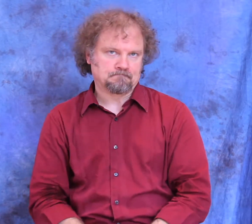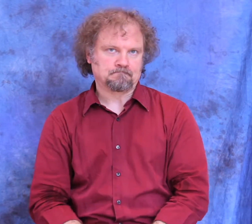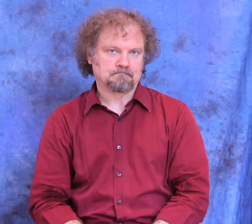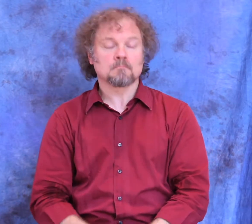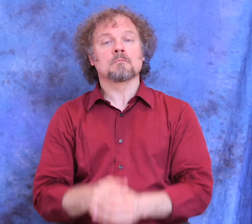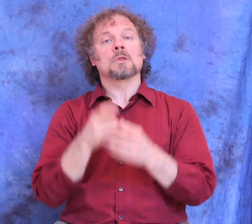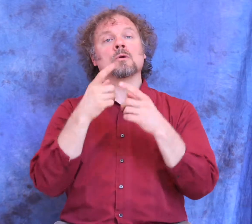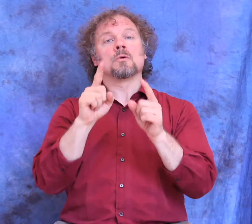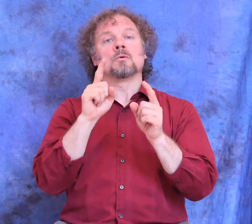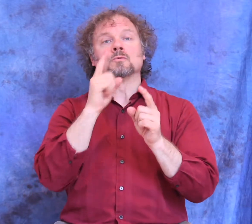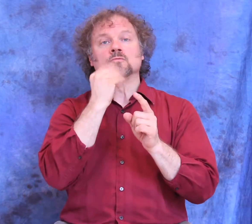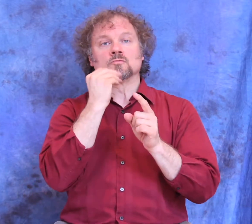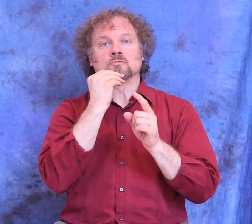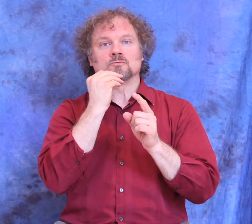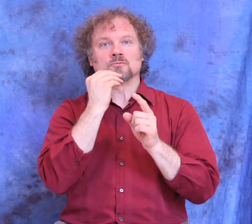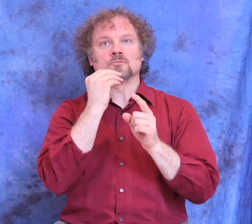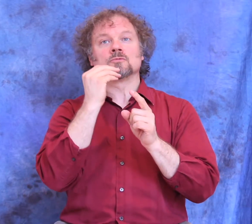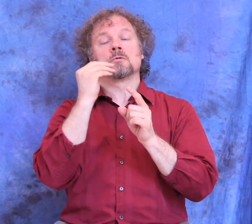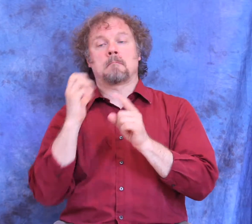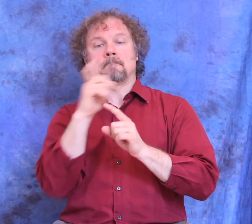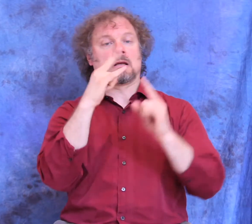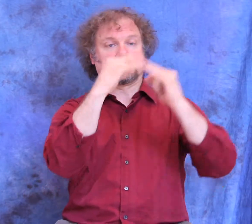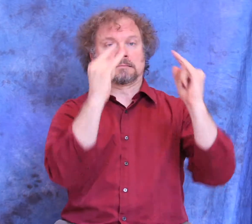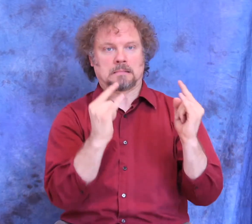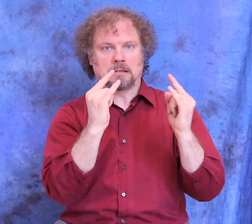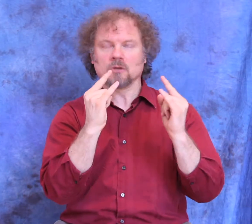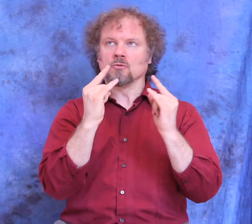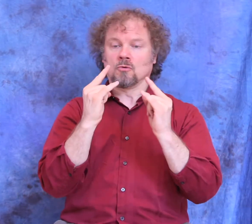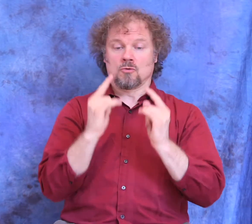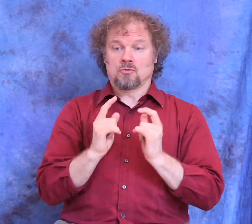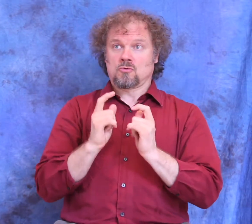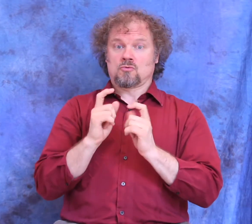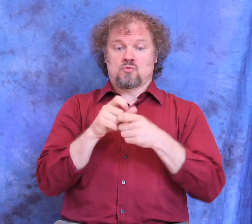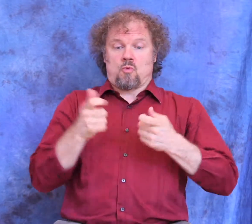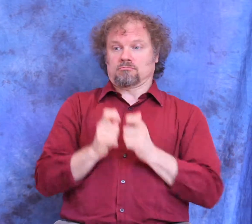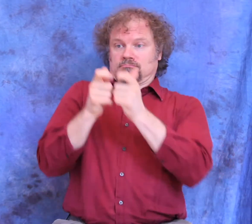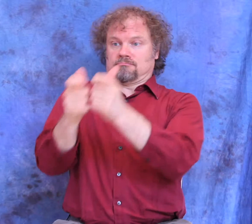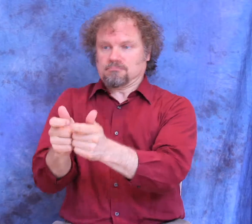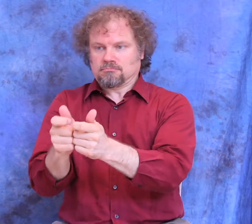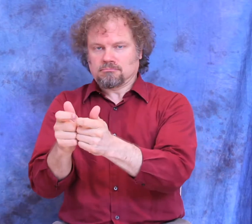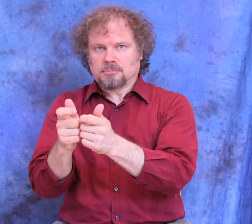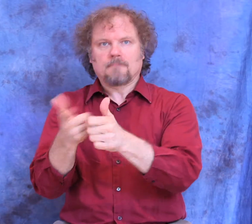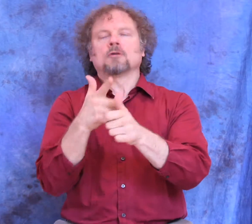When the Jews returned to their tents after the giving of the Torah, they were bound for the first time by the Torah's dietary